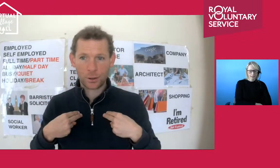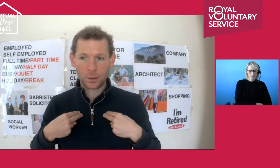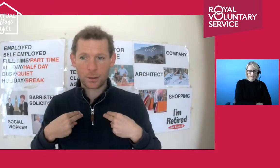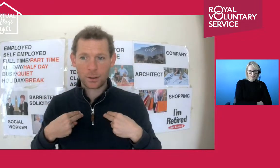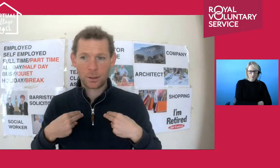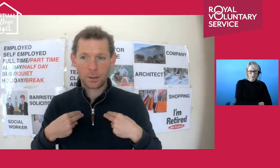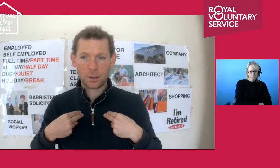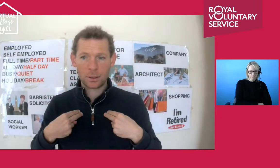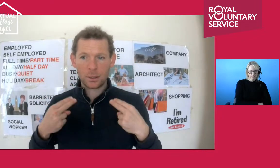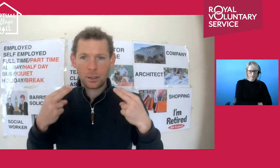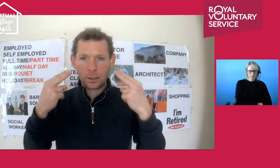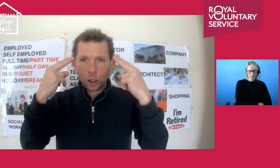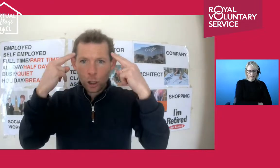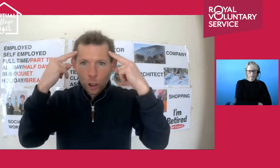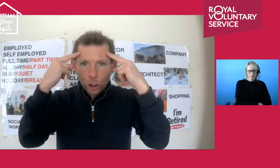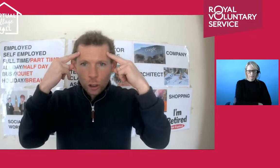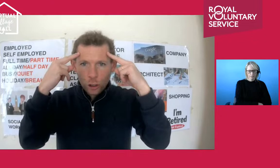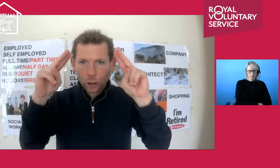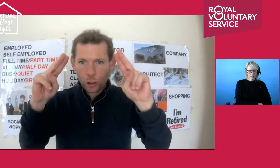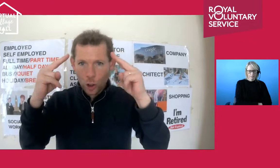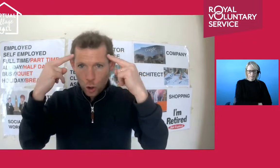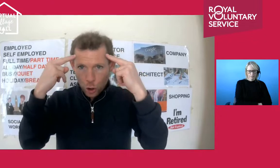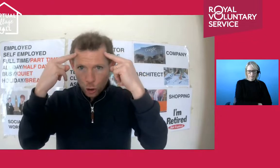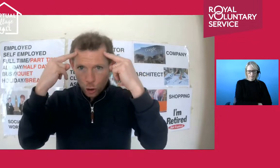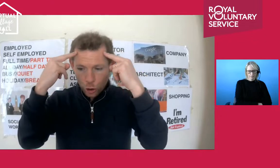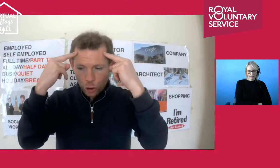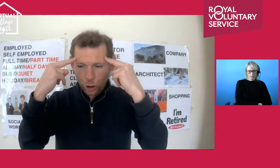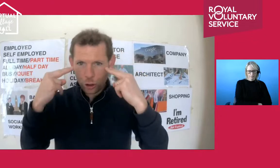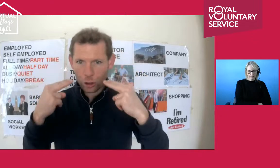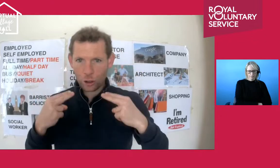So again, that's nurse,